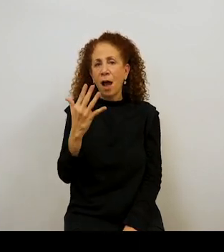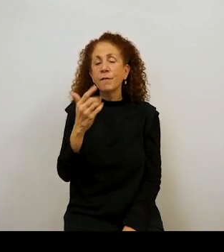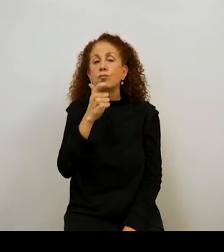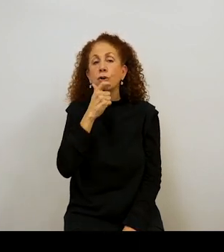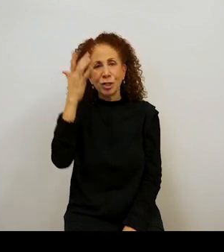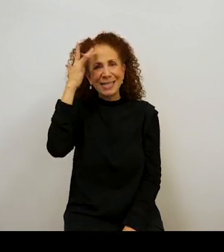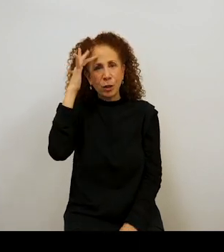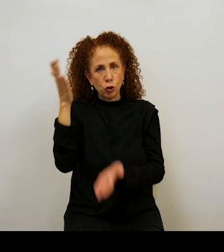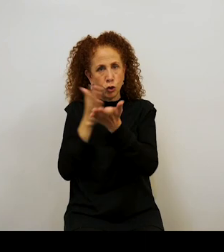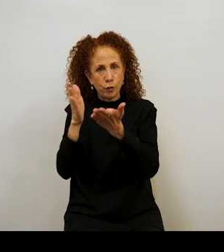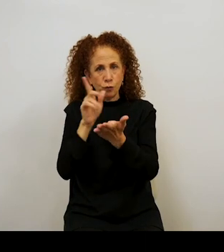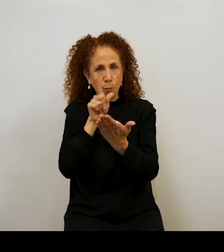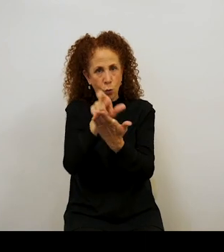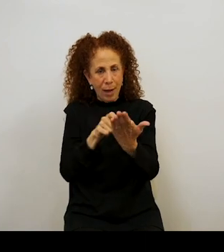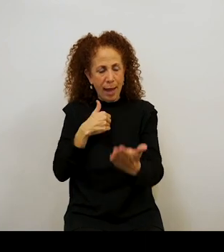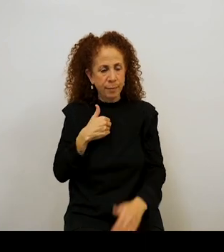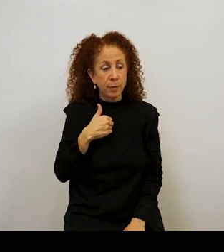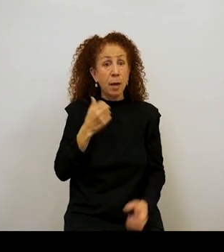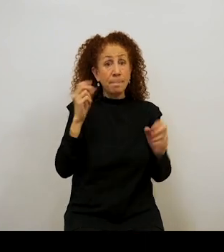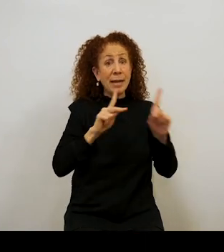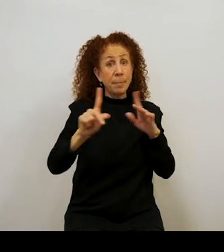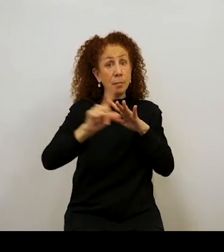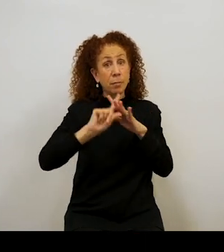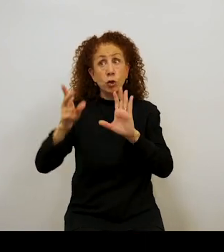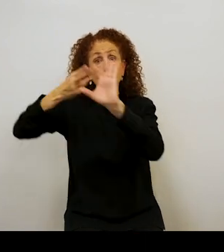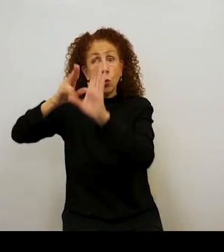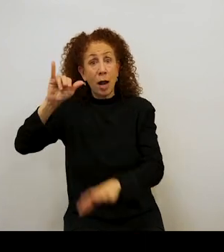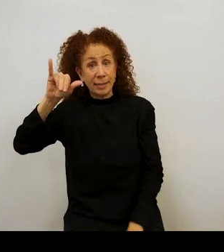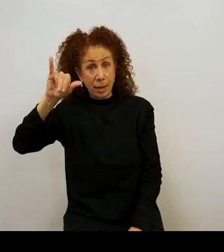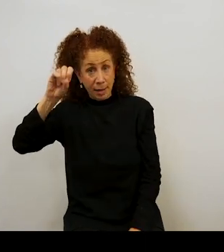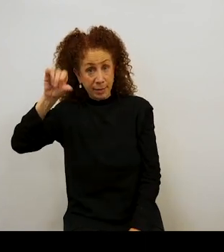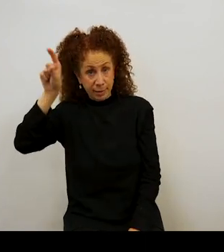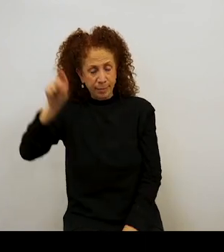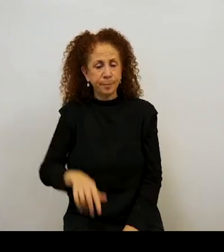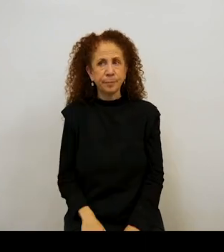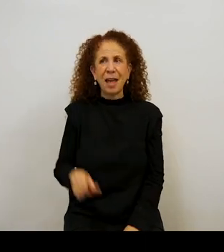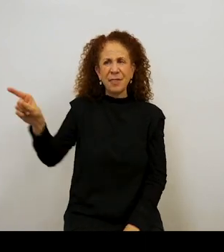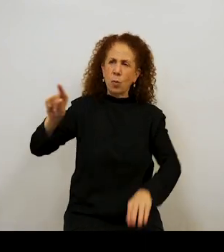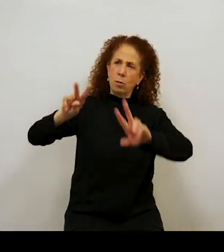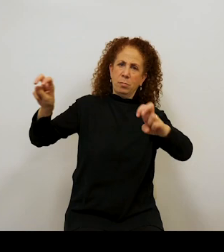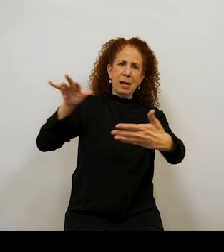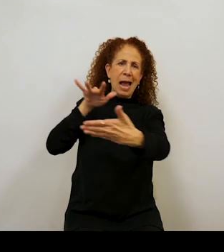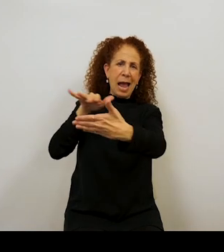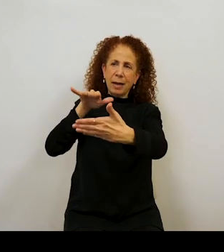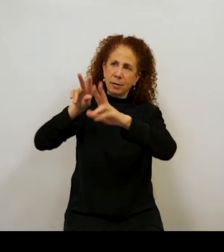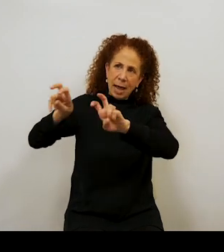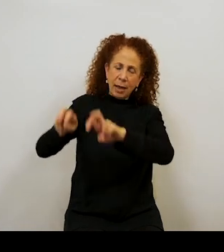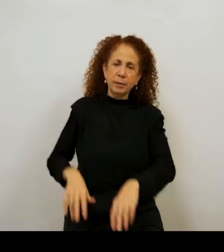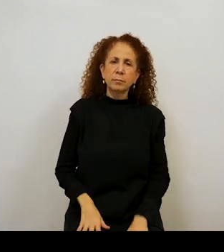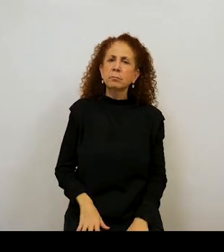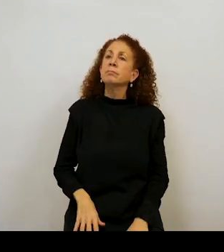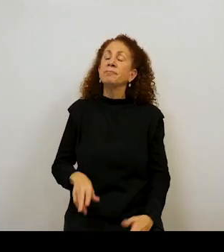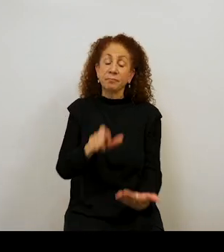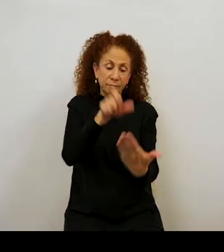when all these people were going off to join ISIS, where they were sort of analyzing it. And there was a fascinating thing that came